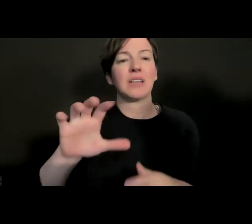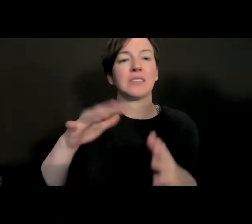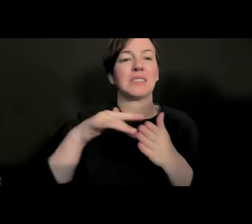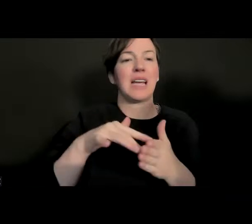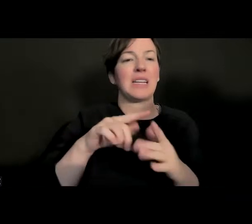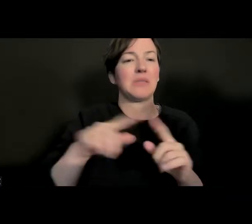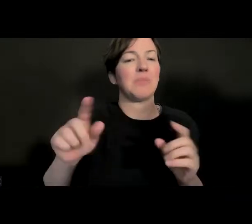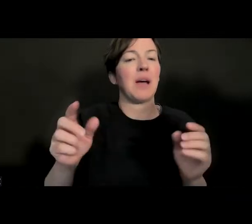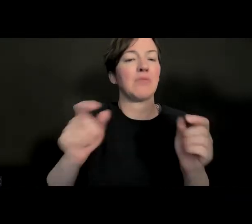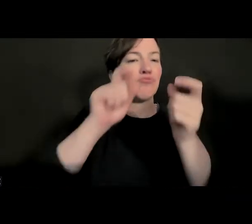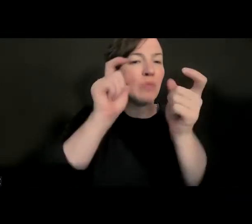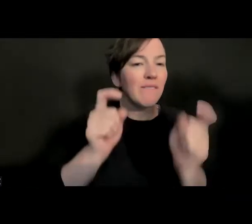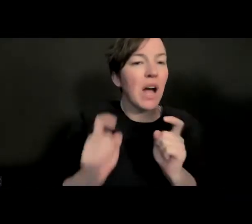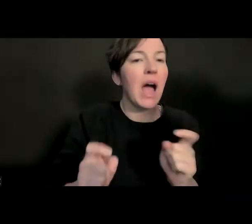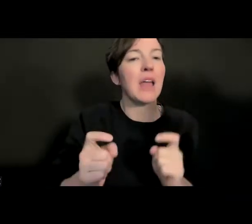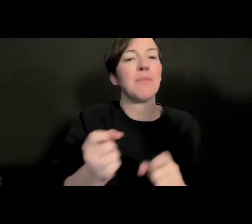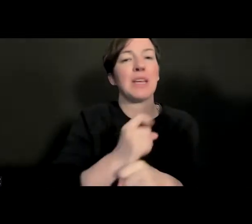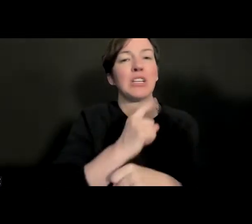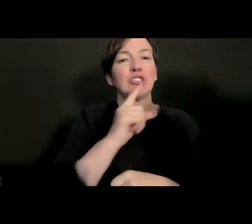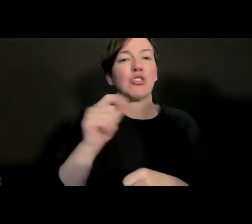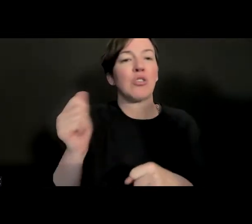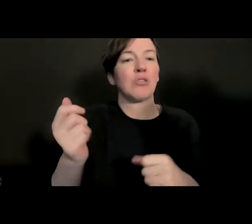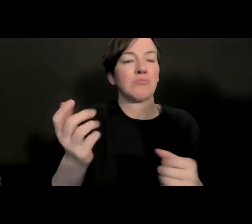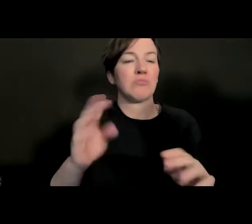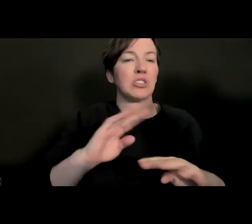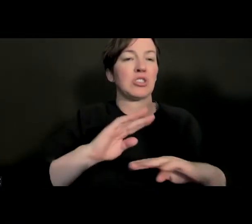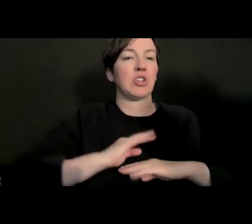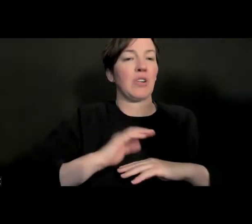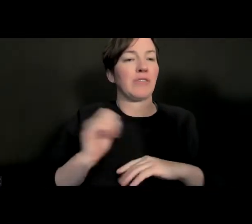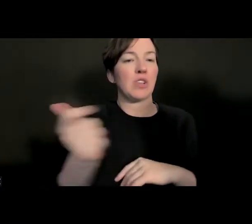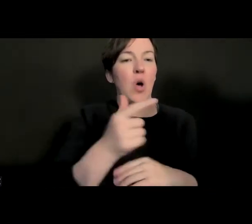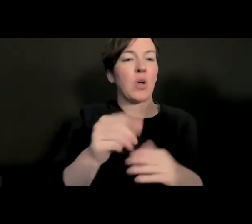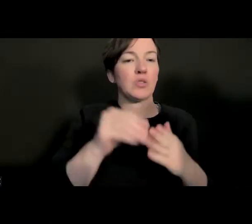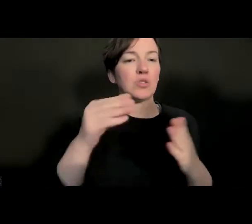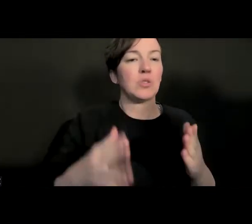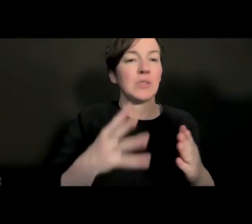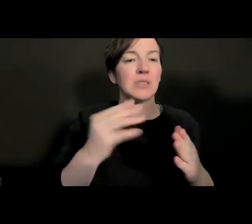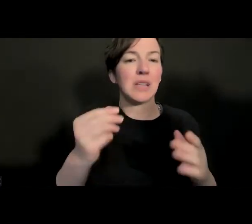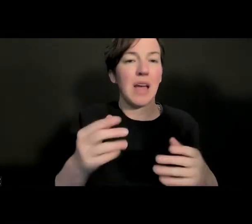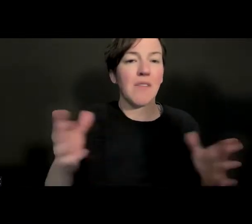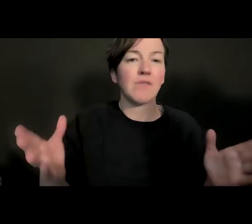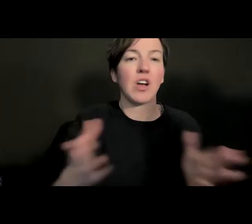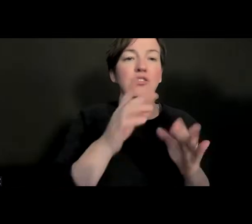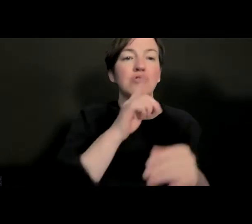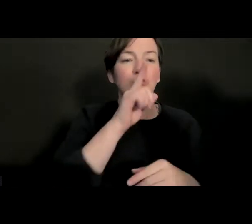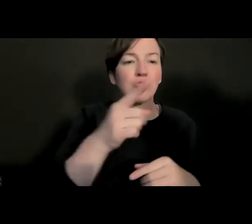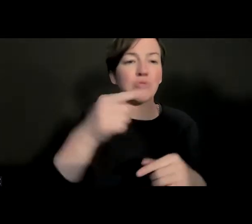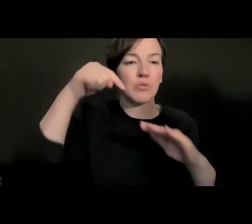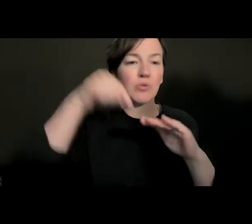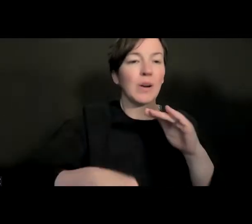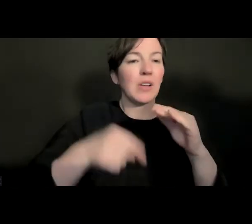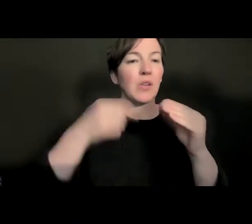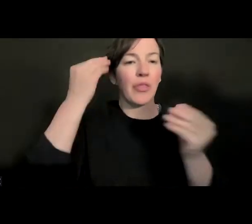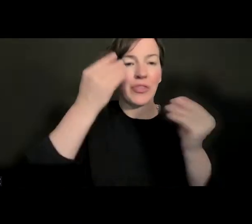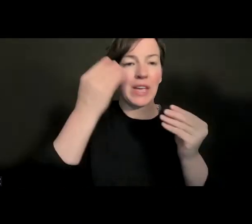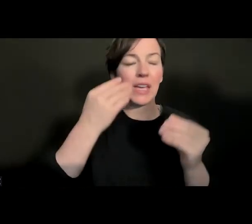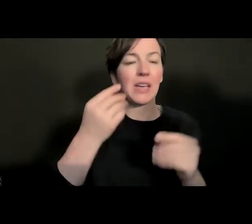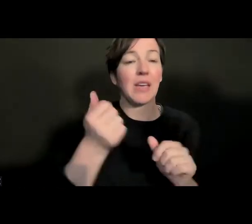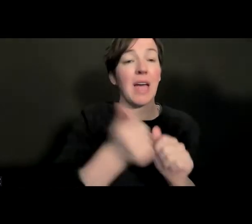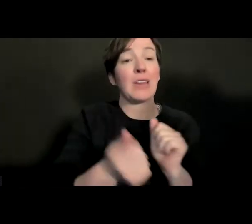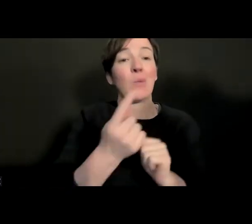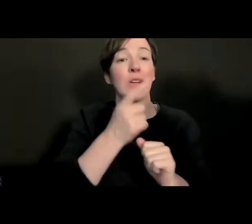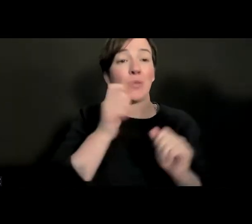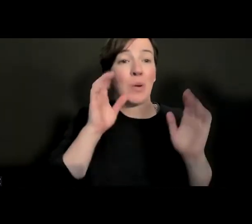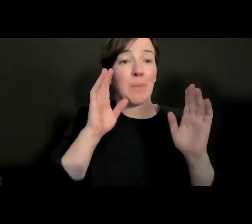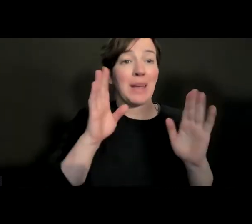it, to ensure it serves all students equitably and fosters true critical thinking. Anyone who has paid